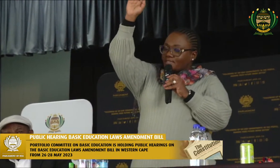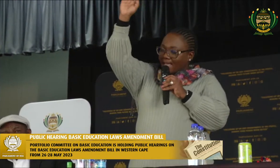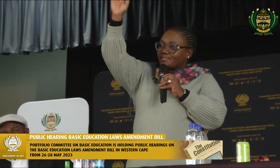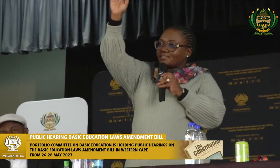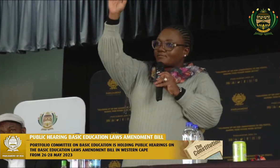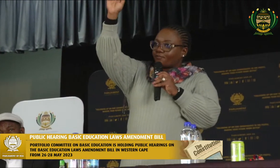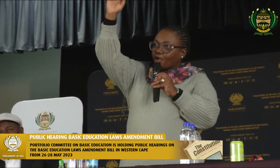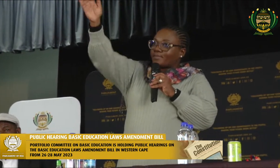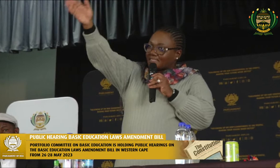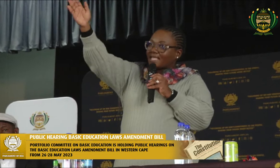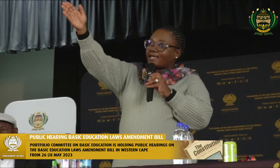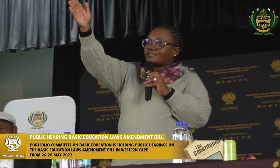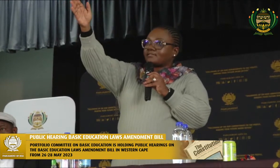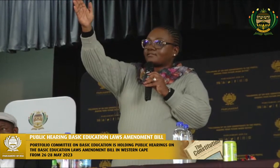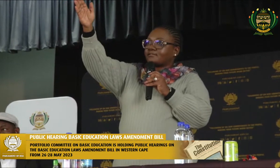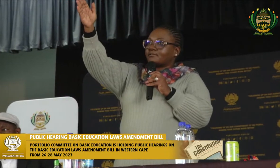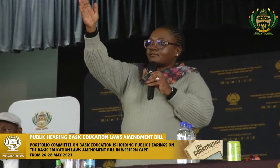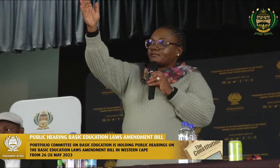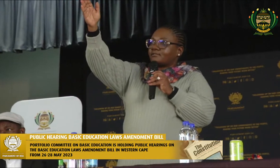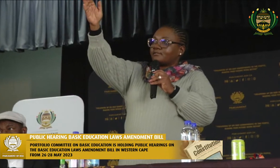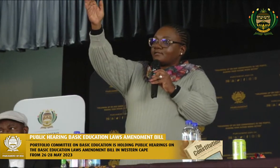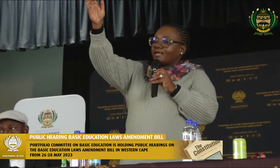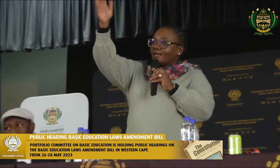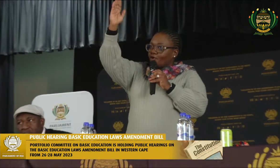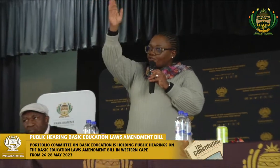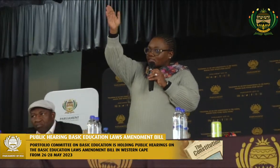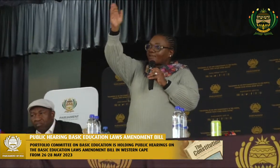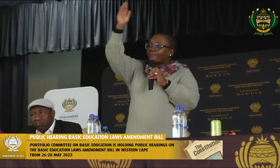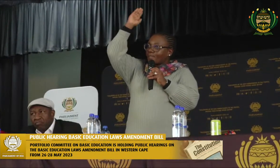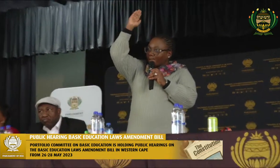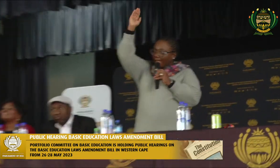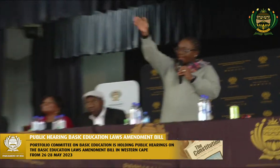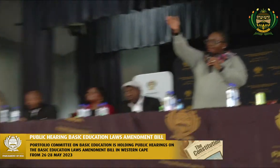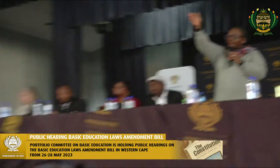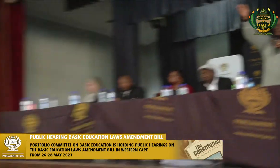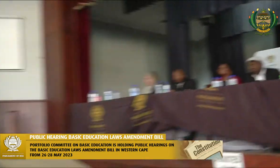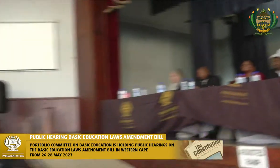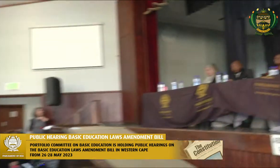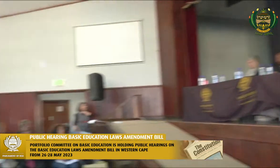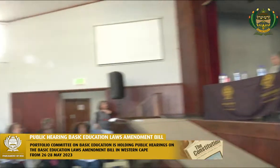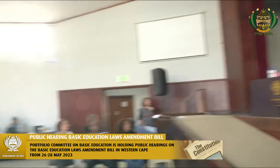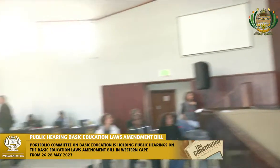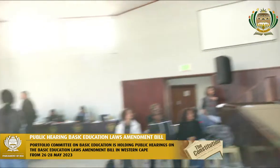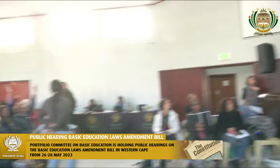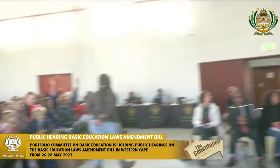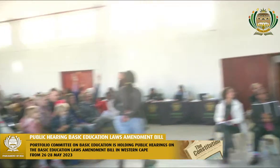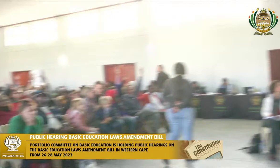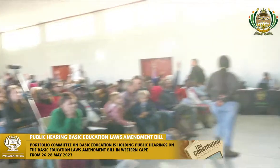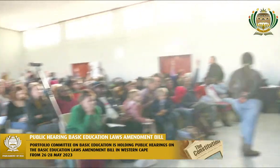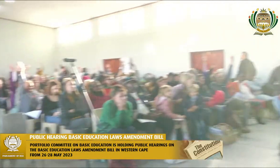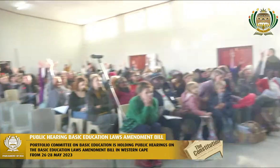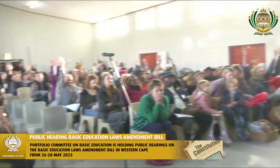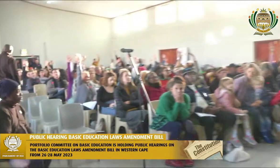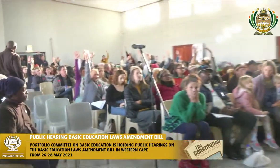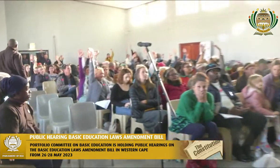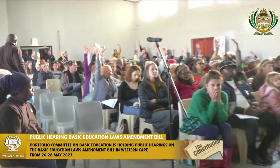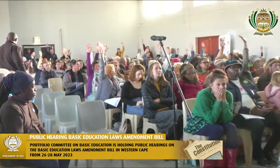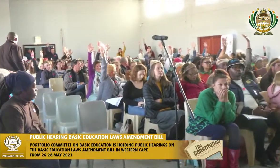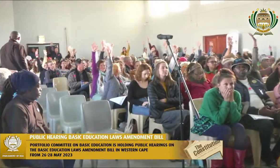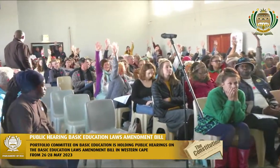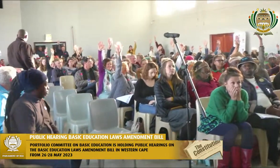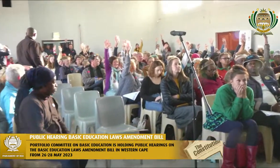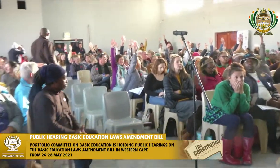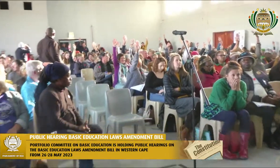Can I note hands from this side? And I'm going to start from the back, coming this way.